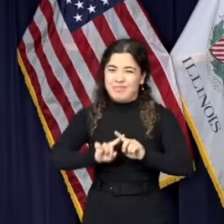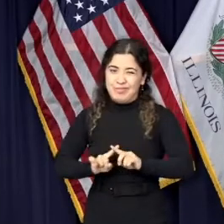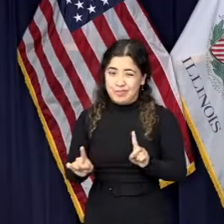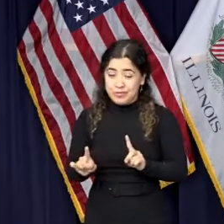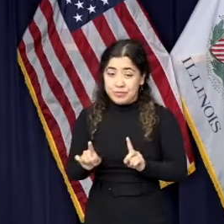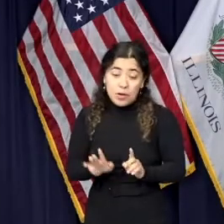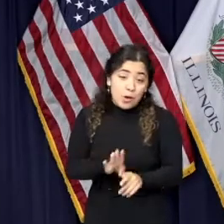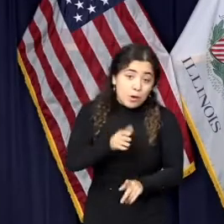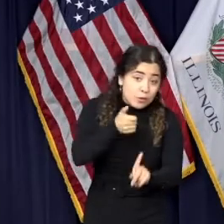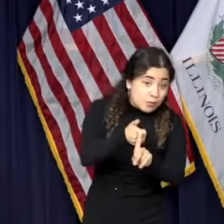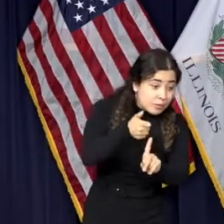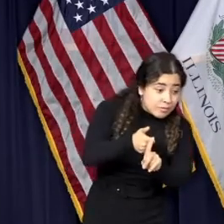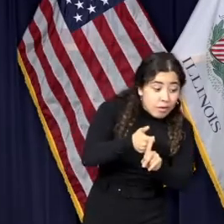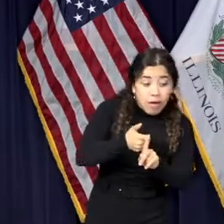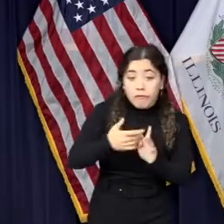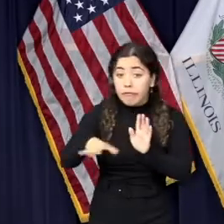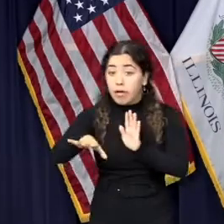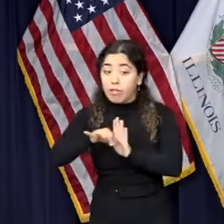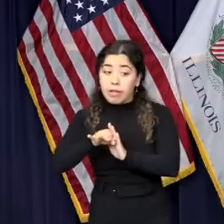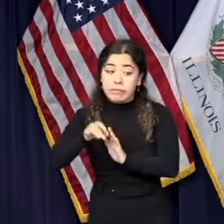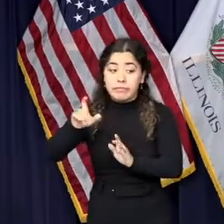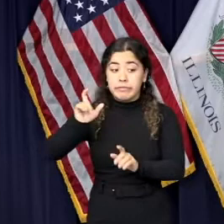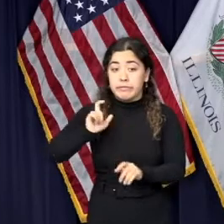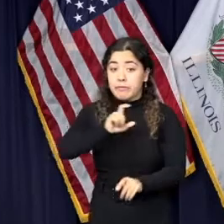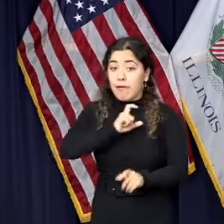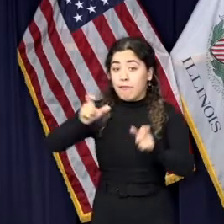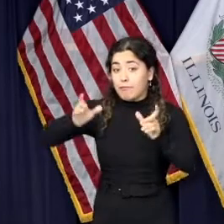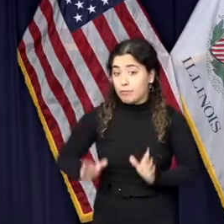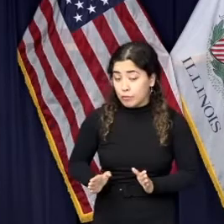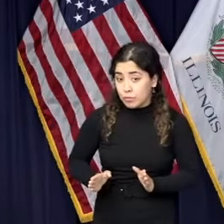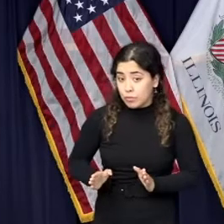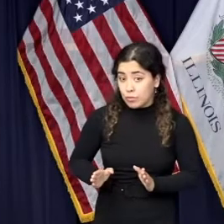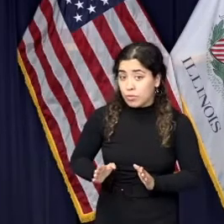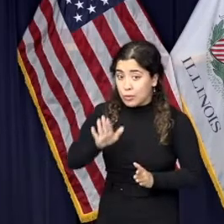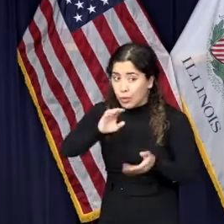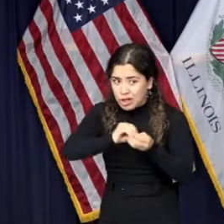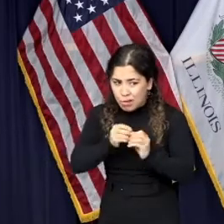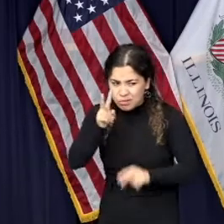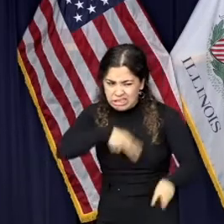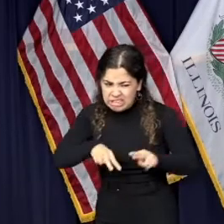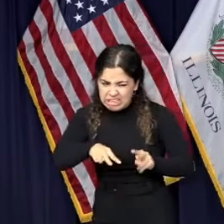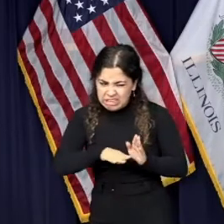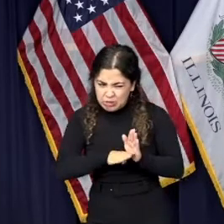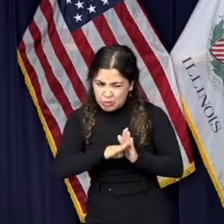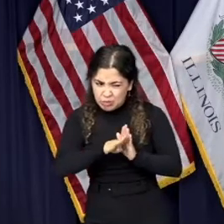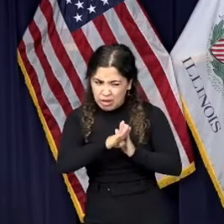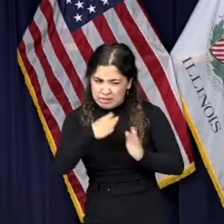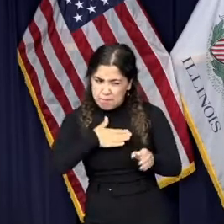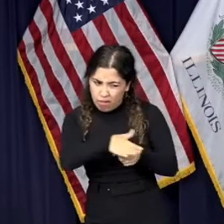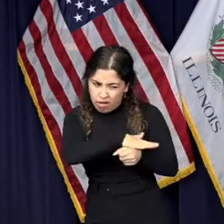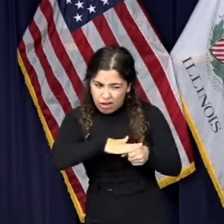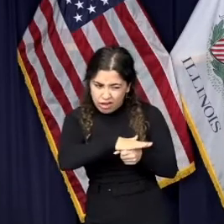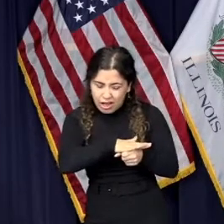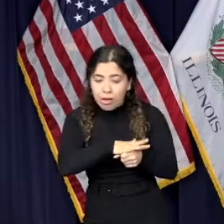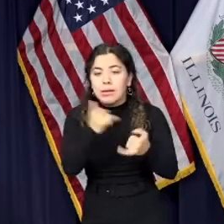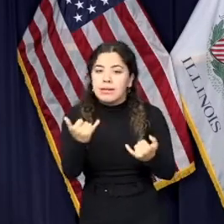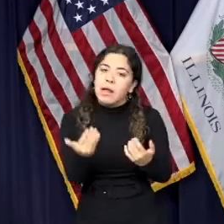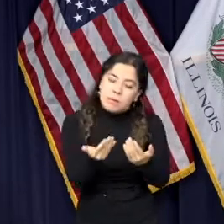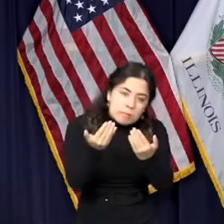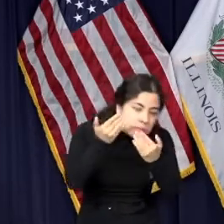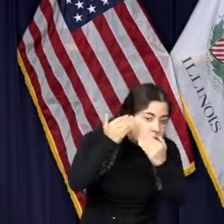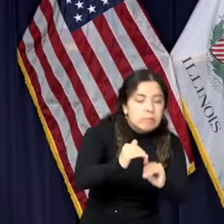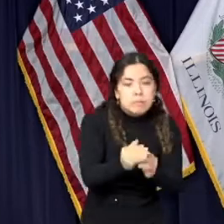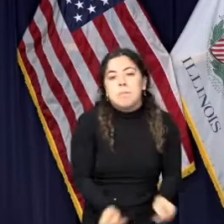local numbers are rising, it's time to step up and impose stricter mitigations. And residents